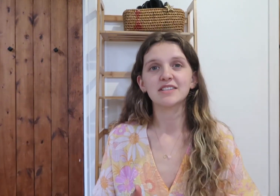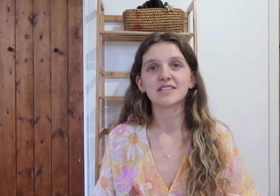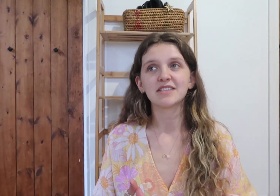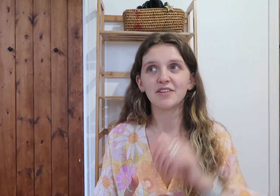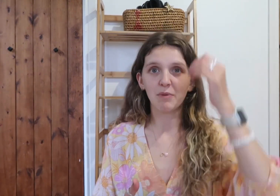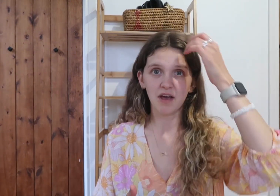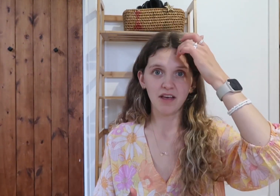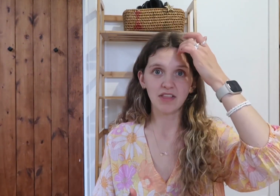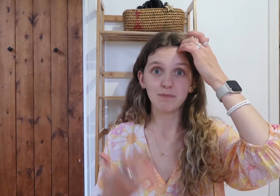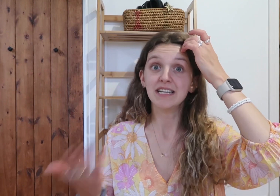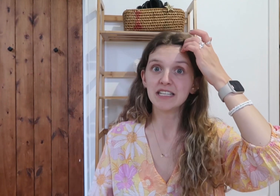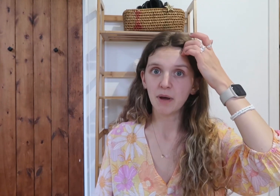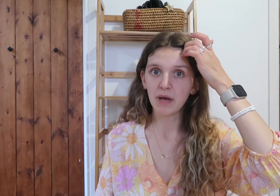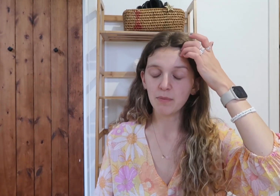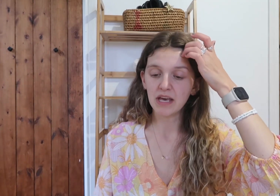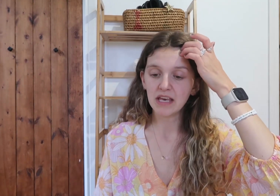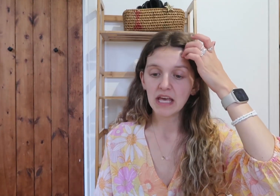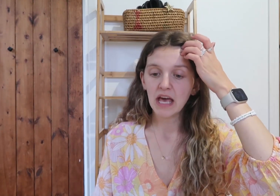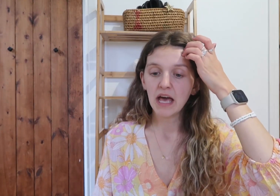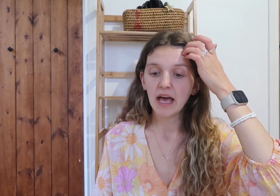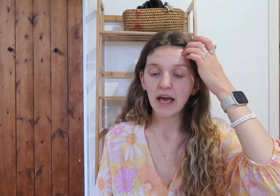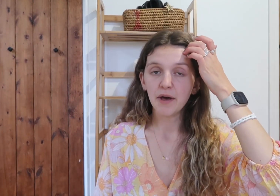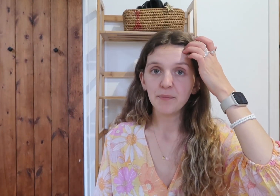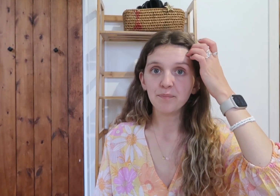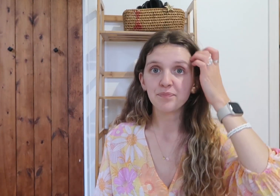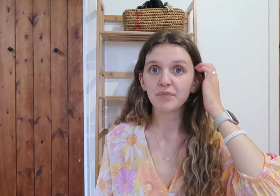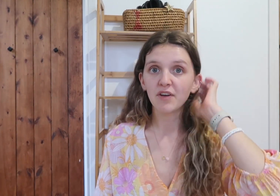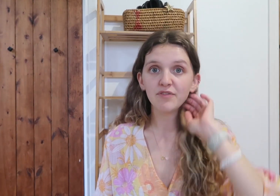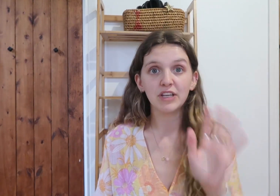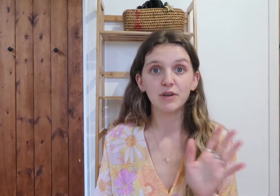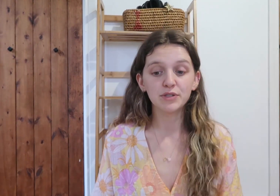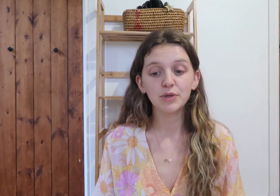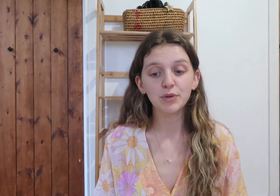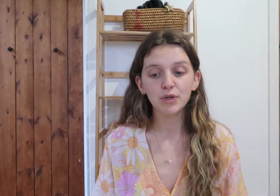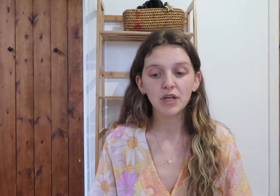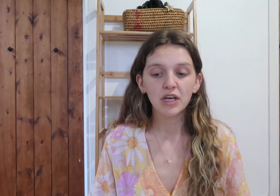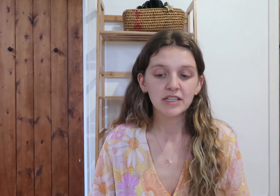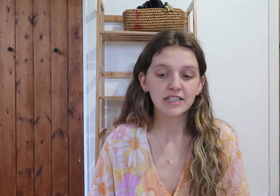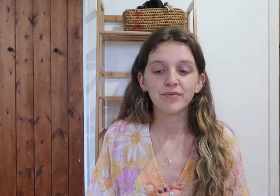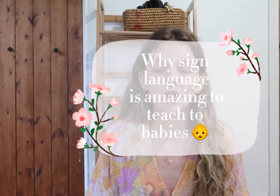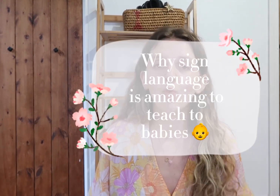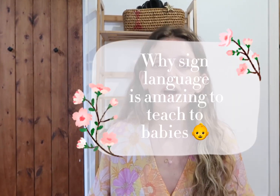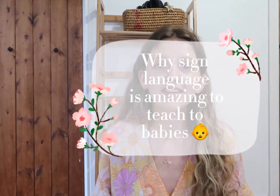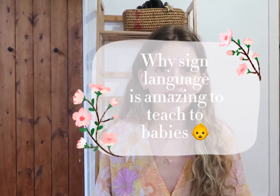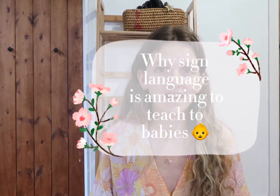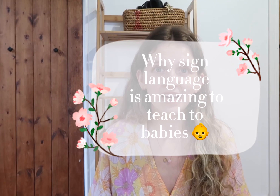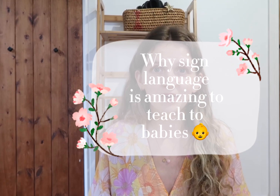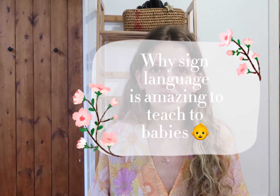signs that I'm teaching my baby video soon. Why sign language